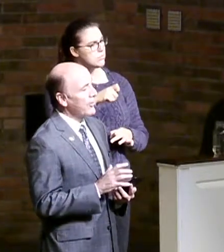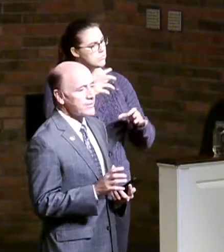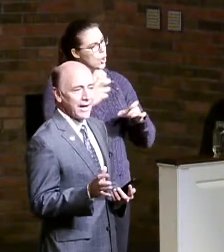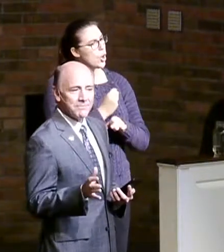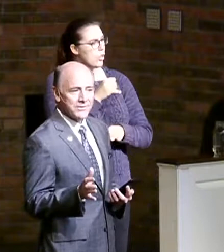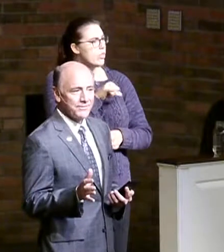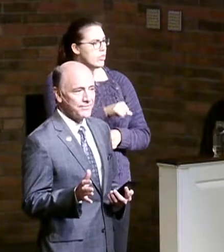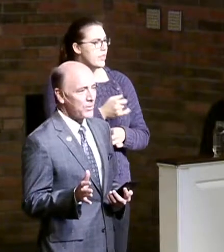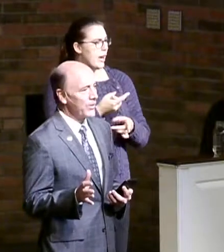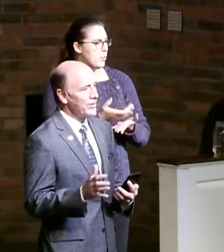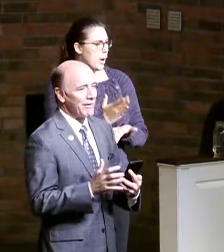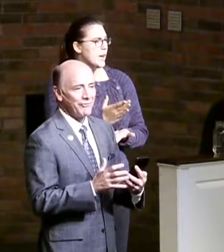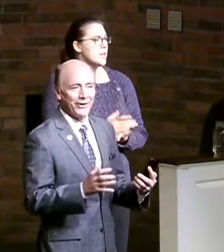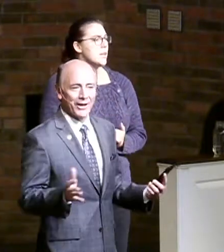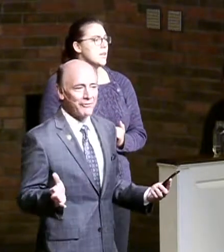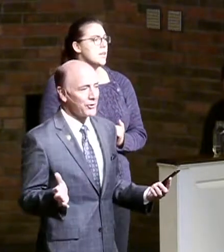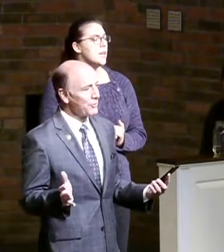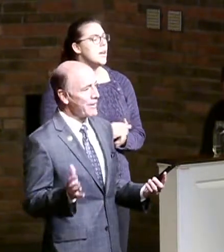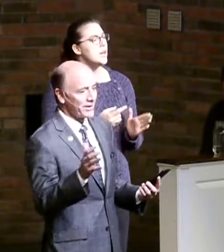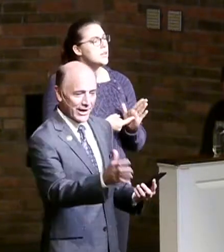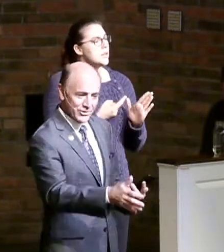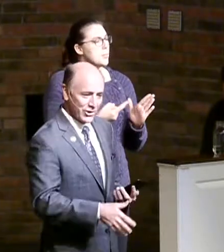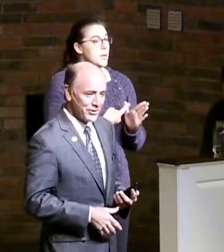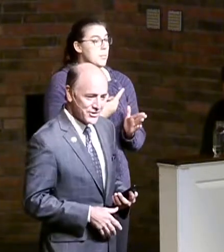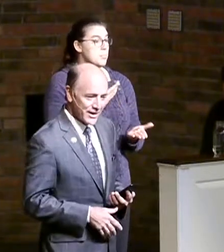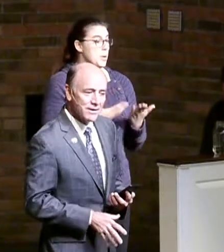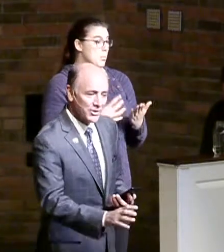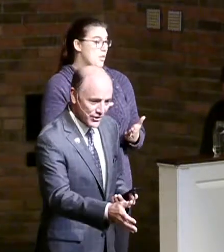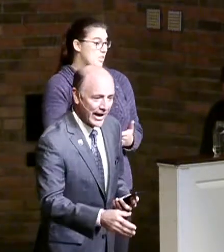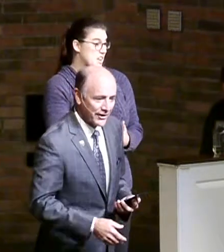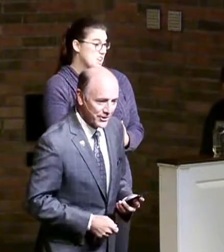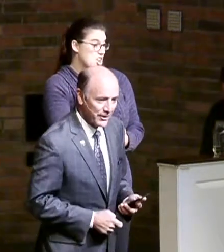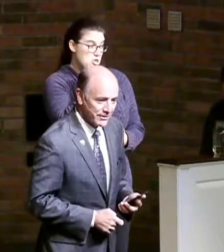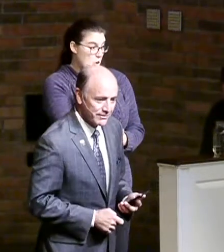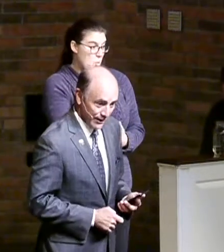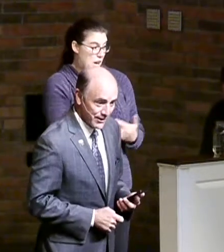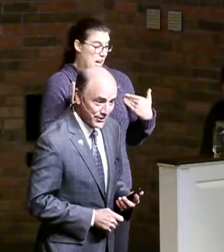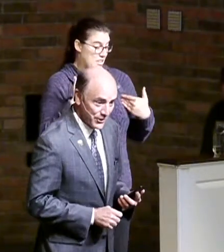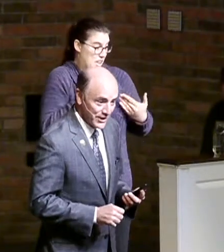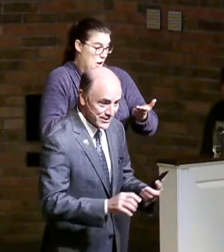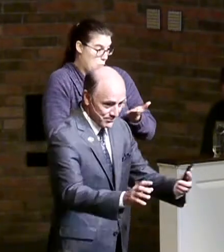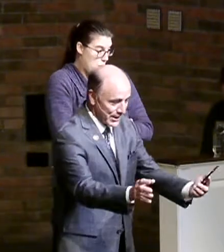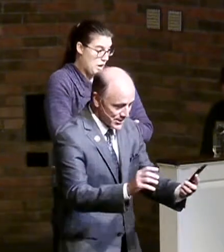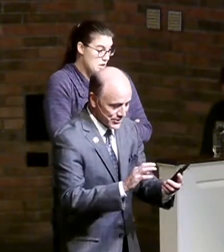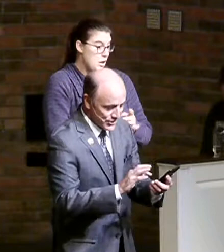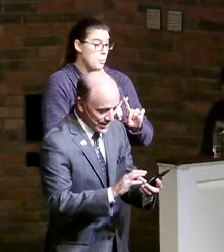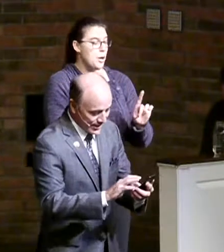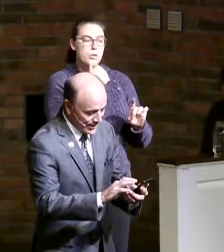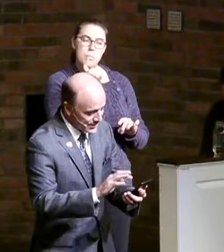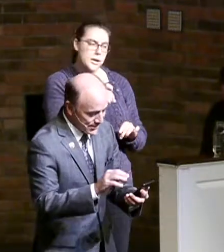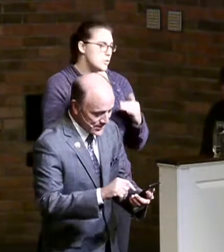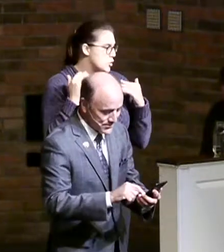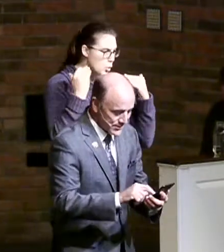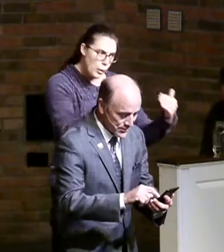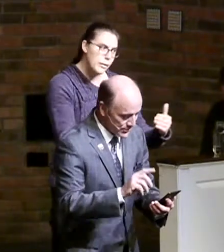There are times when you haven't felt like you've earned the right, but God's calling you to say something, you got to do it, right? You know, sometimes it's the checkout line, sometimes it's the street corner. I'm